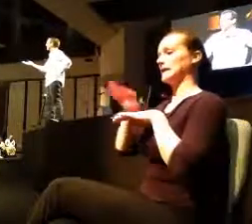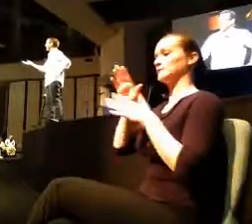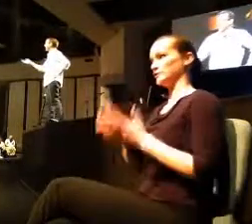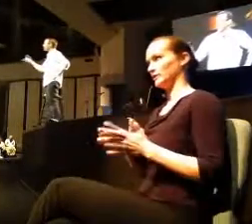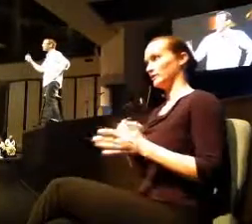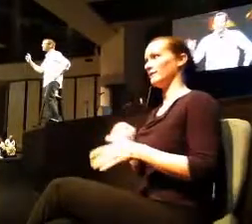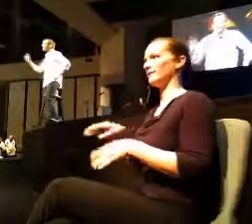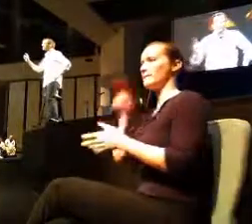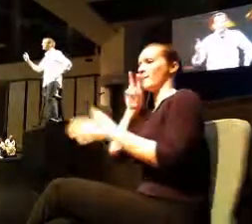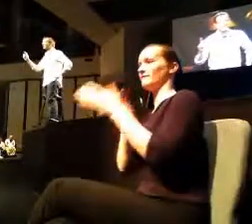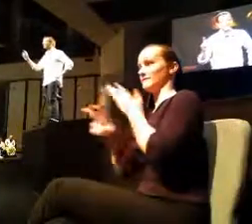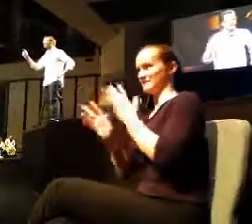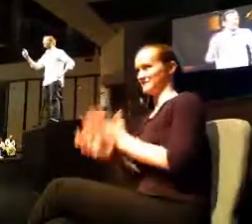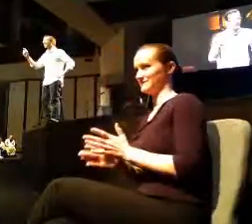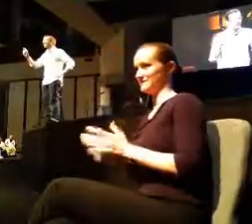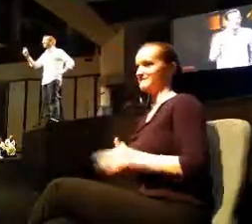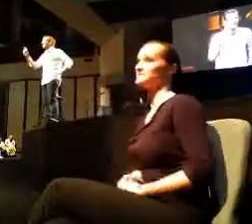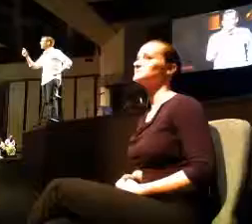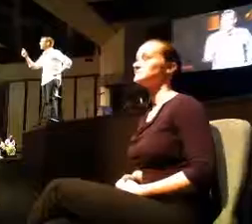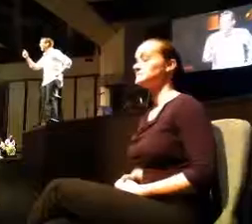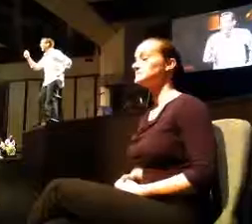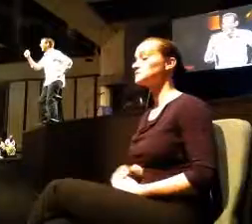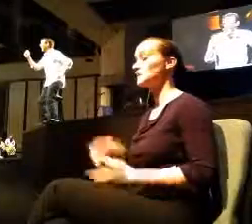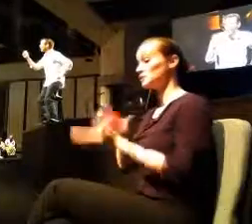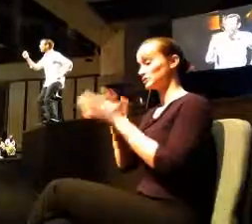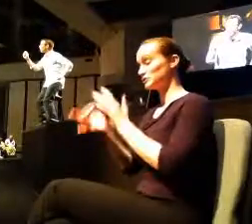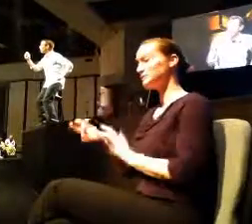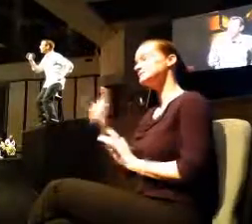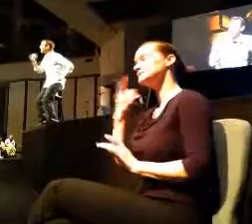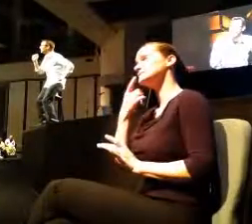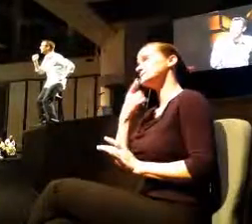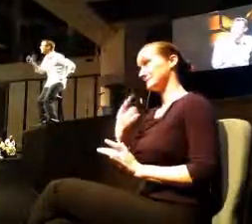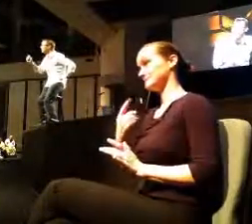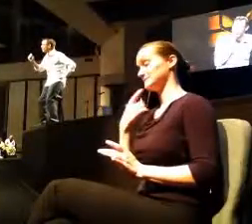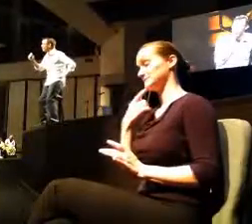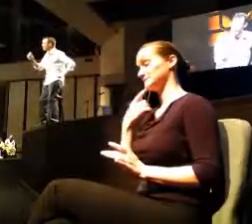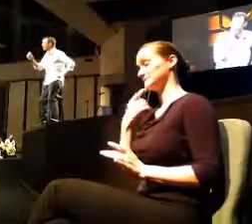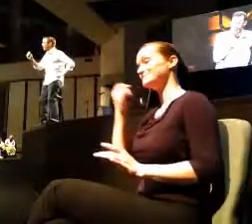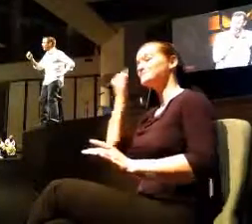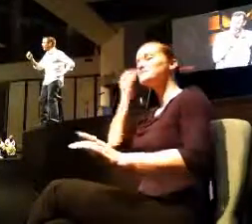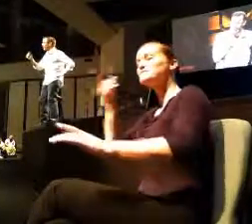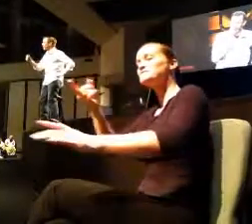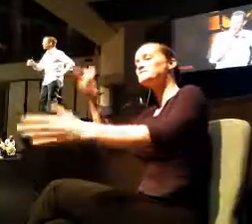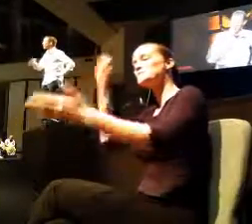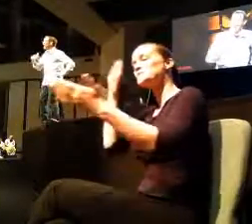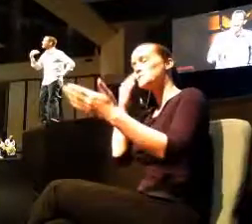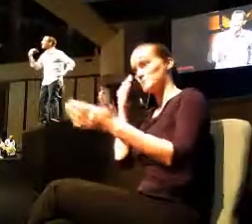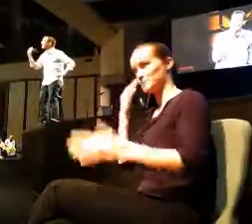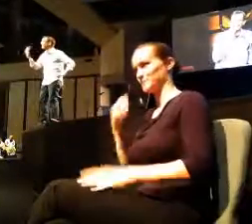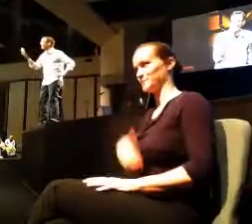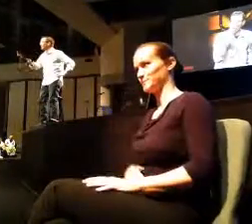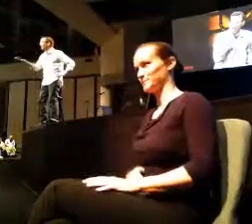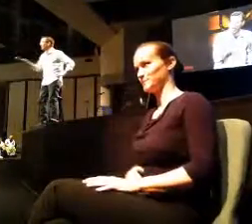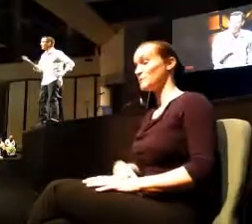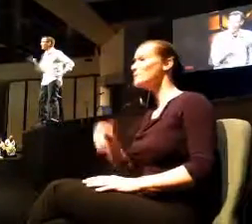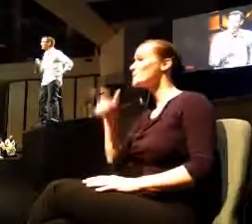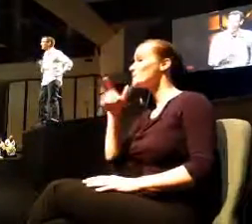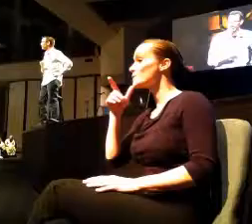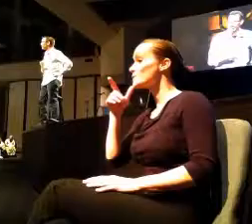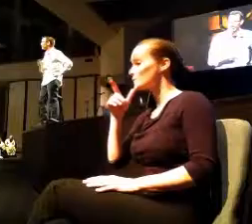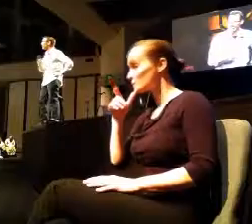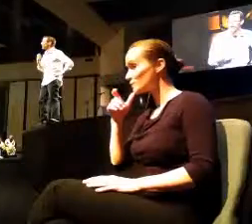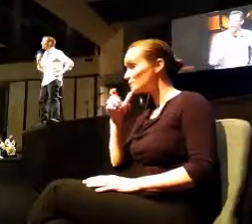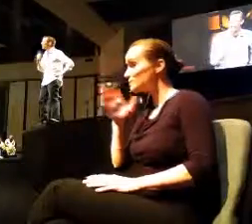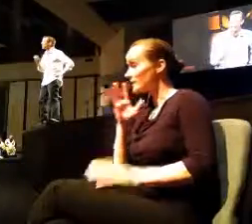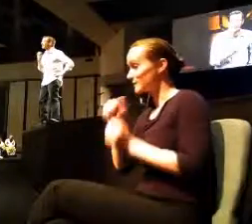knows. And I love what Jesus says at this point. He says, you know what? If you only knew who's asking and talking with you in